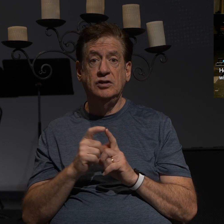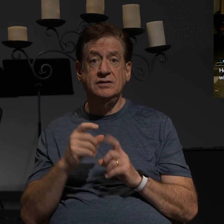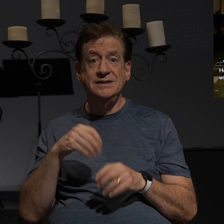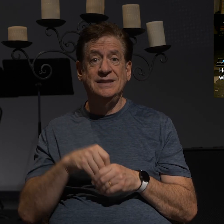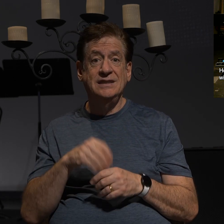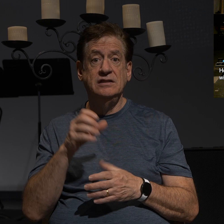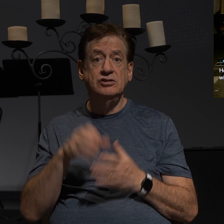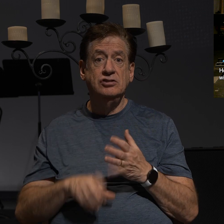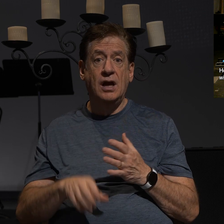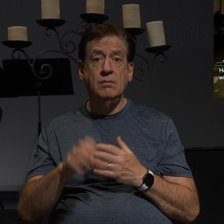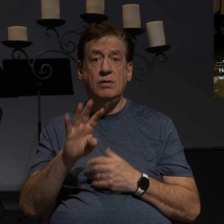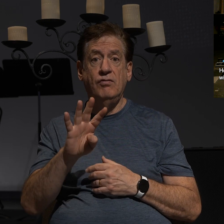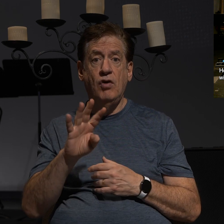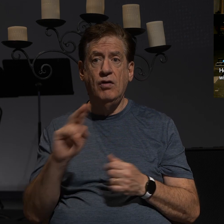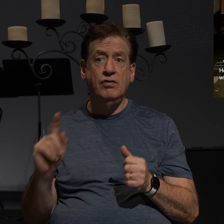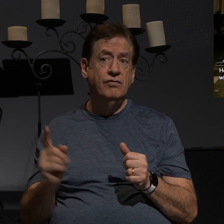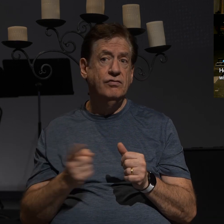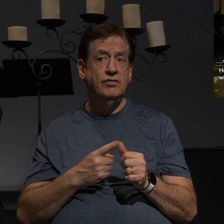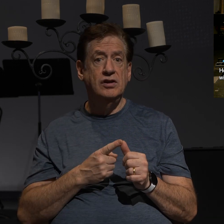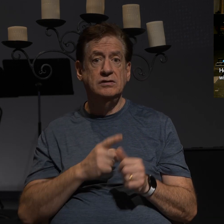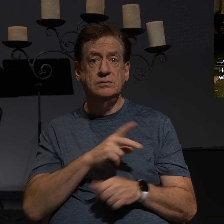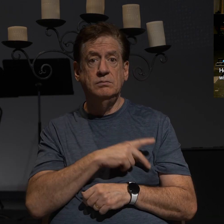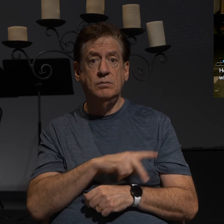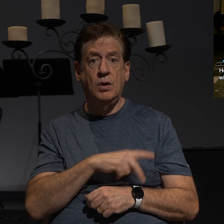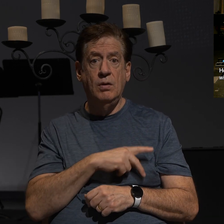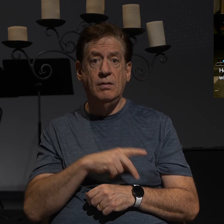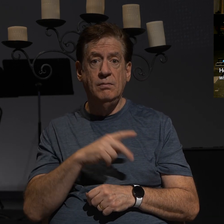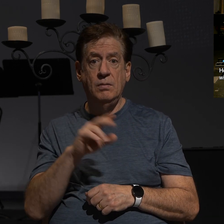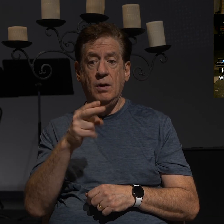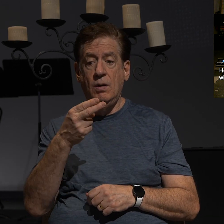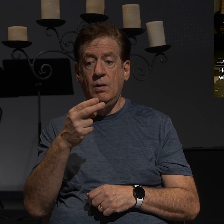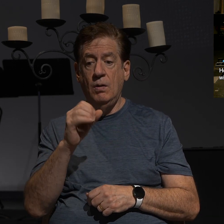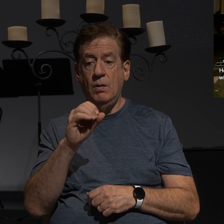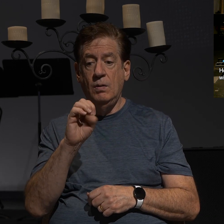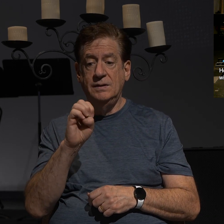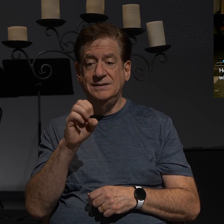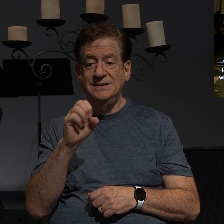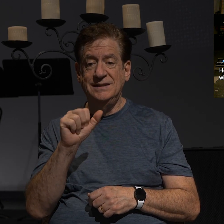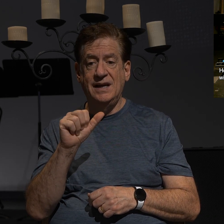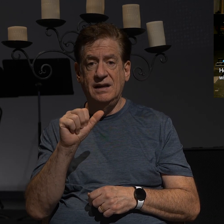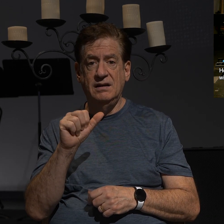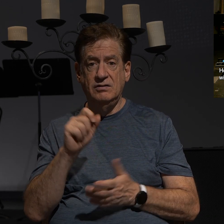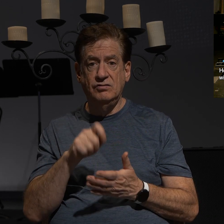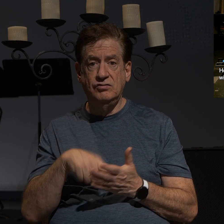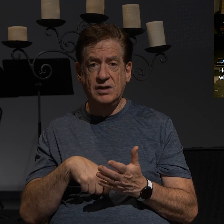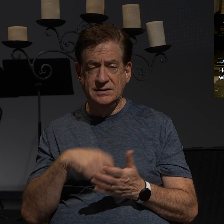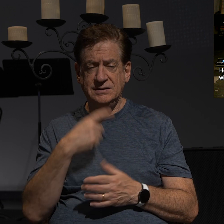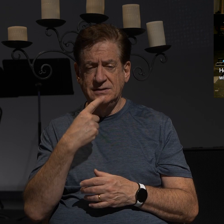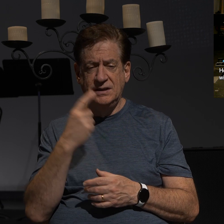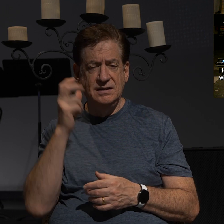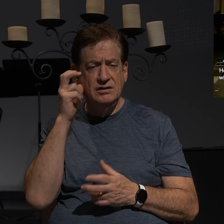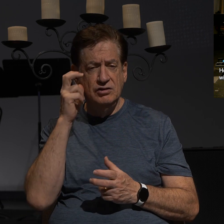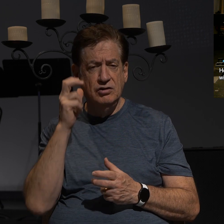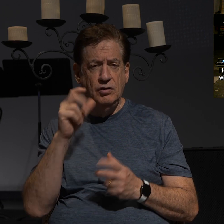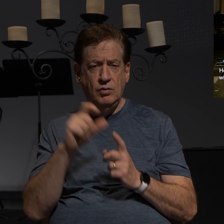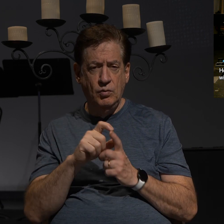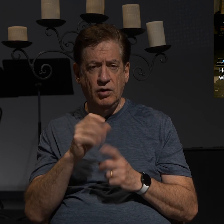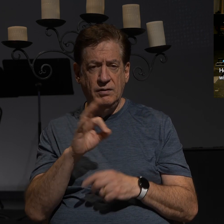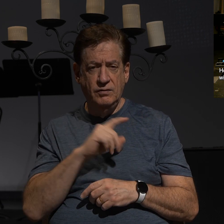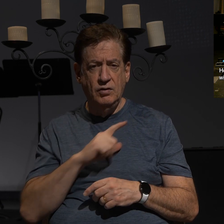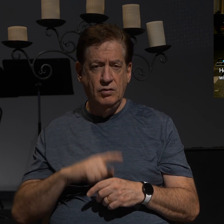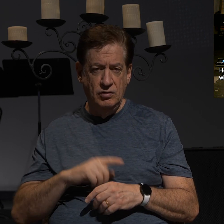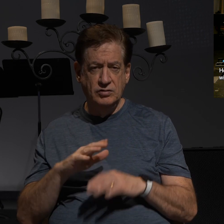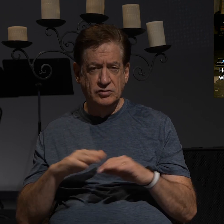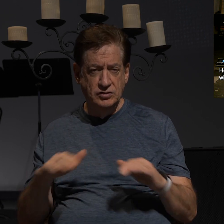chapter 4, the first poem that Hosea writes, he says this: "Hear the word of the Lord, O children of